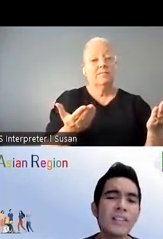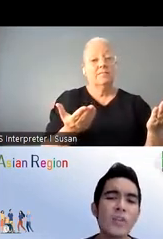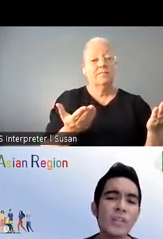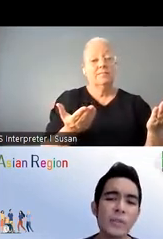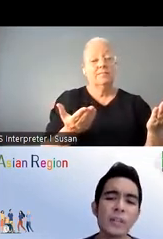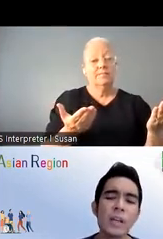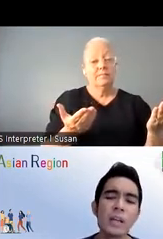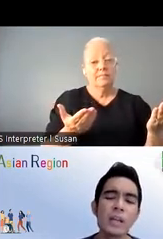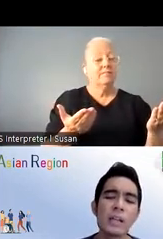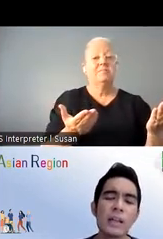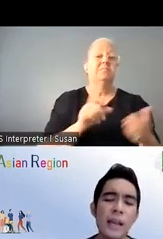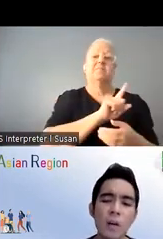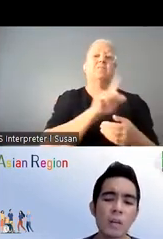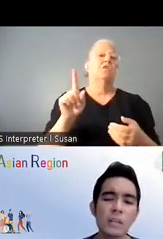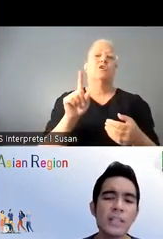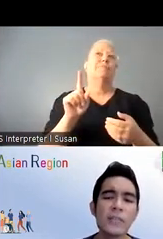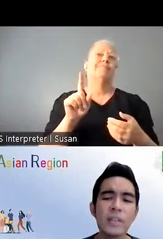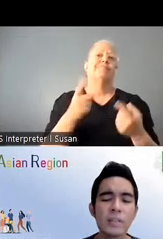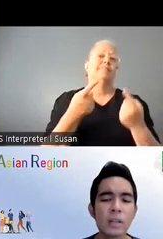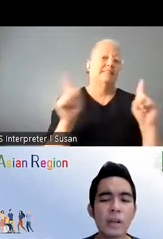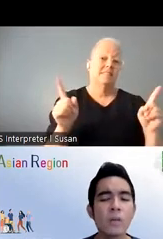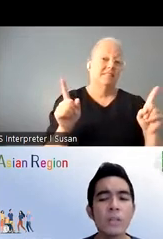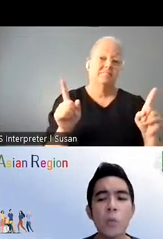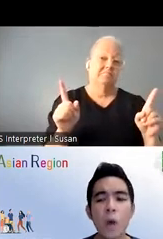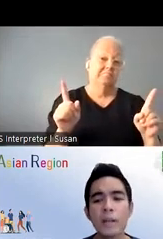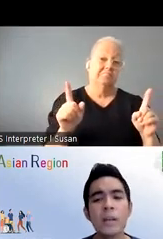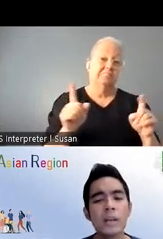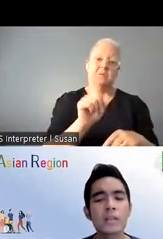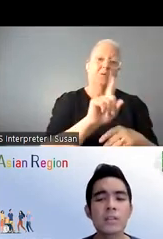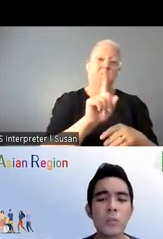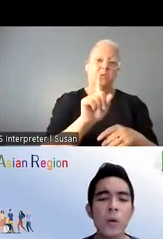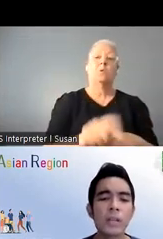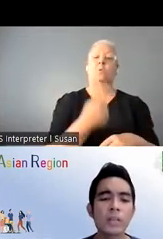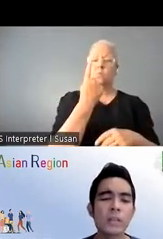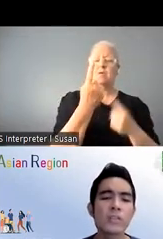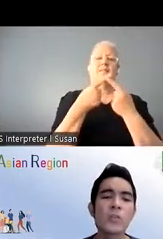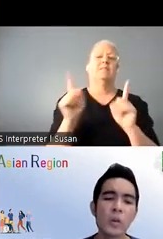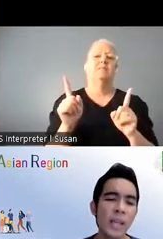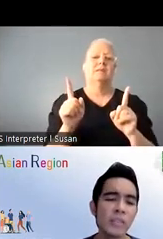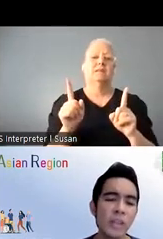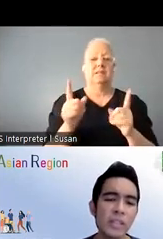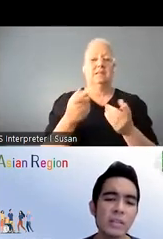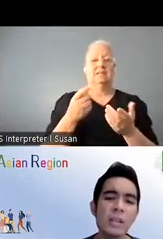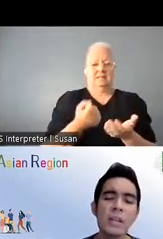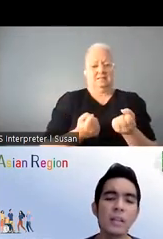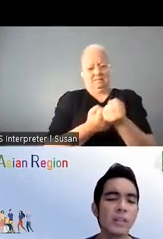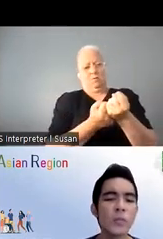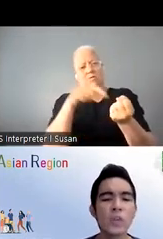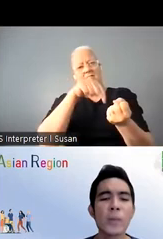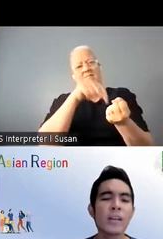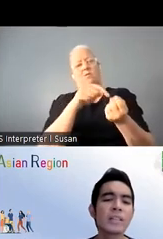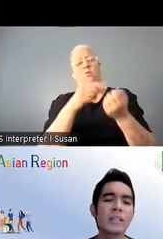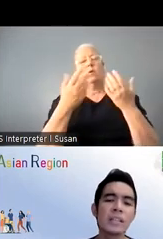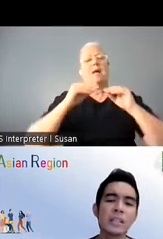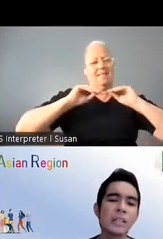there is no different at all. The difference is only one. It's a support. It's a support on education. It's support